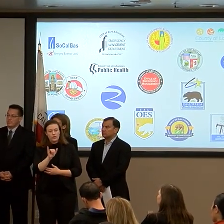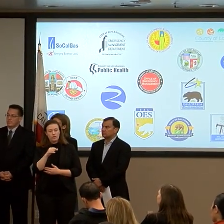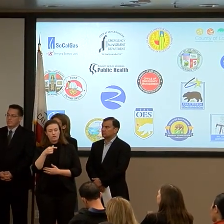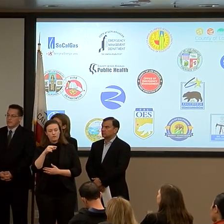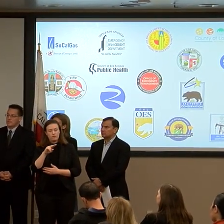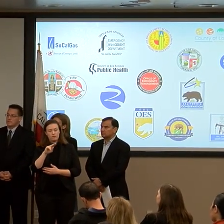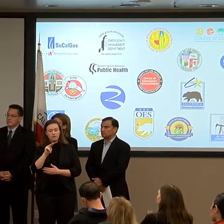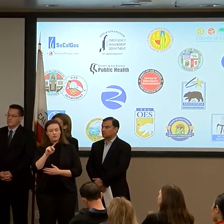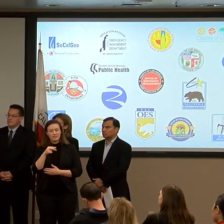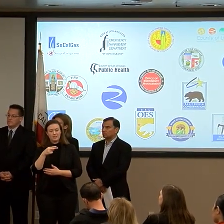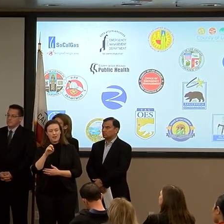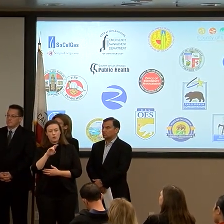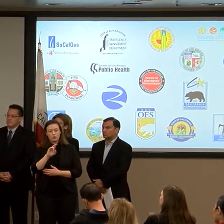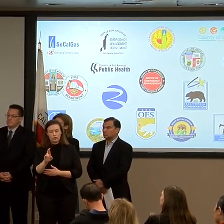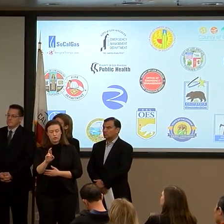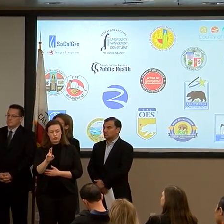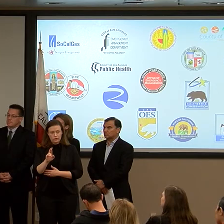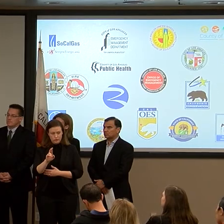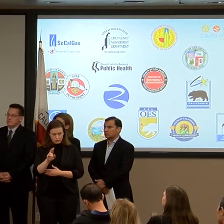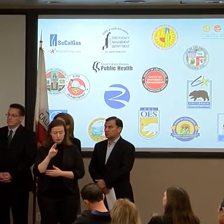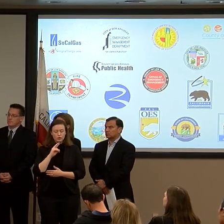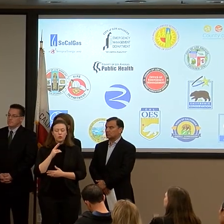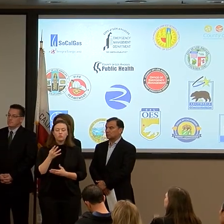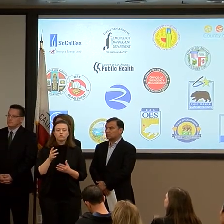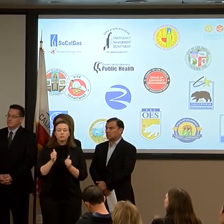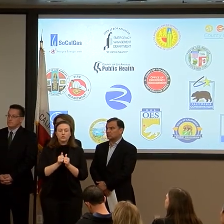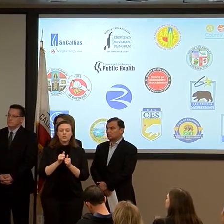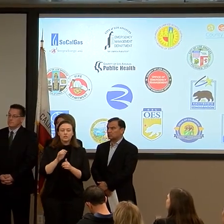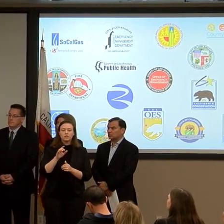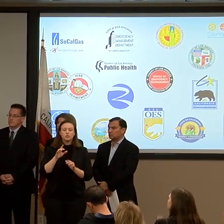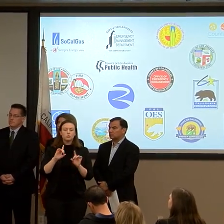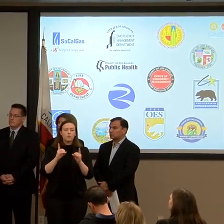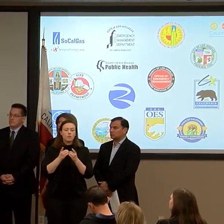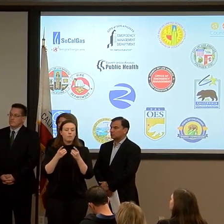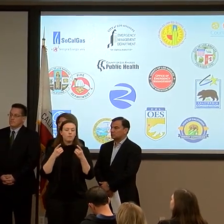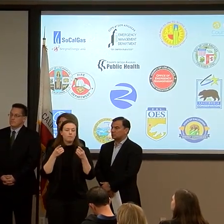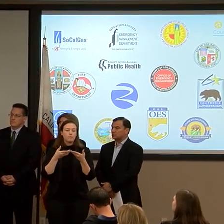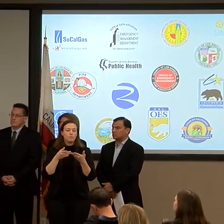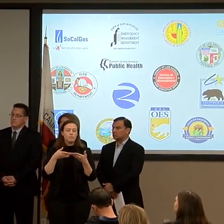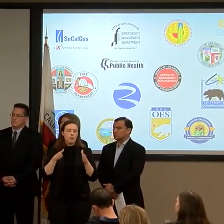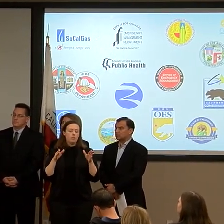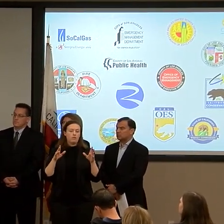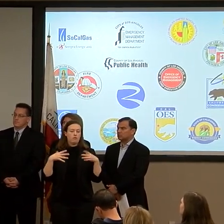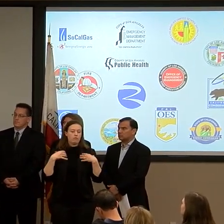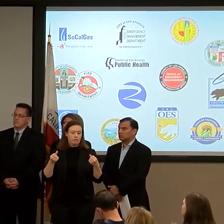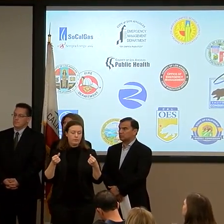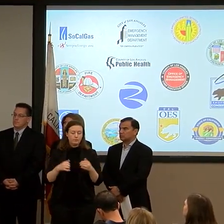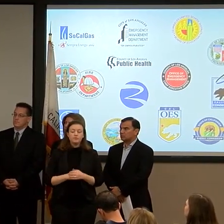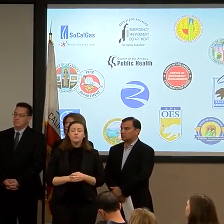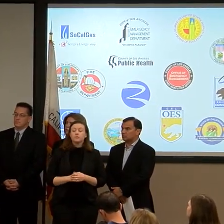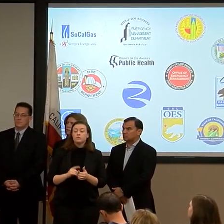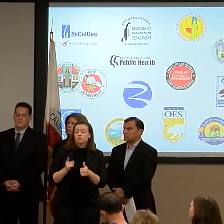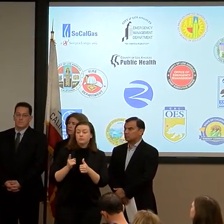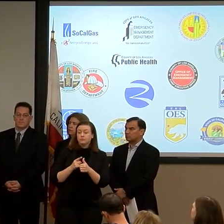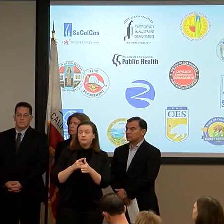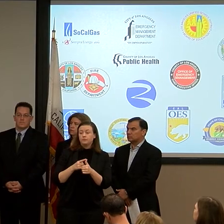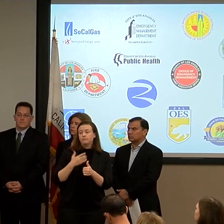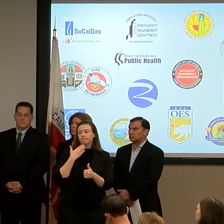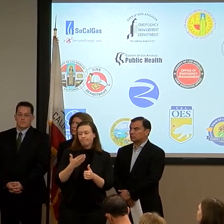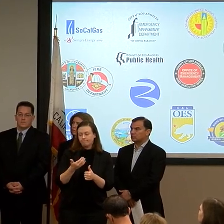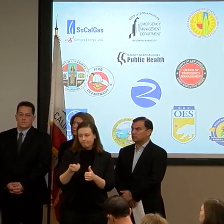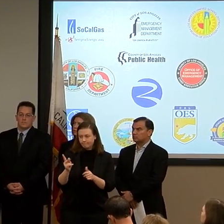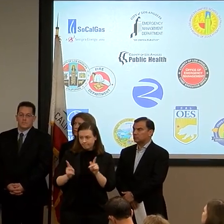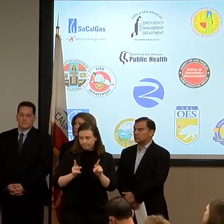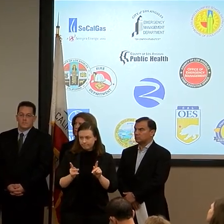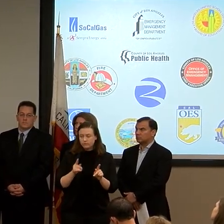Health Officer for Los Angeles County. I'm with the Department of Public Health. First of all, I'd like to thank a number of folks who've